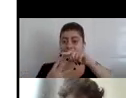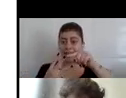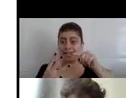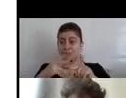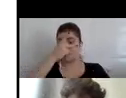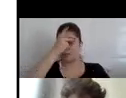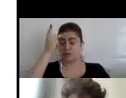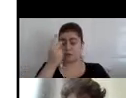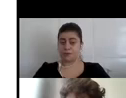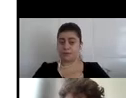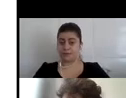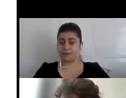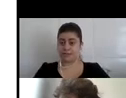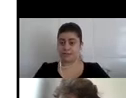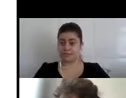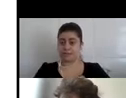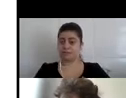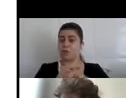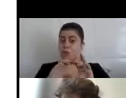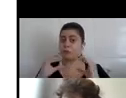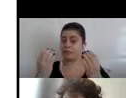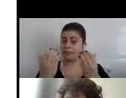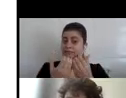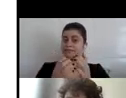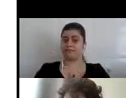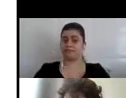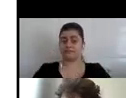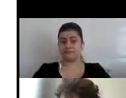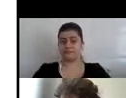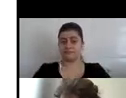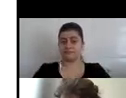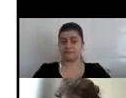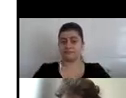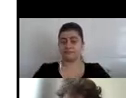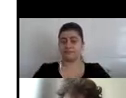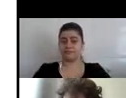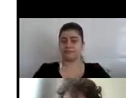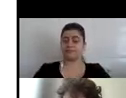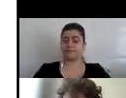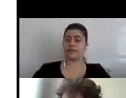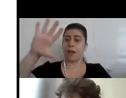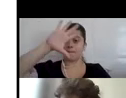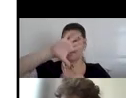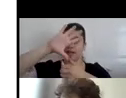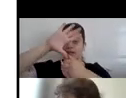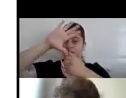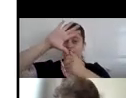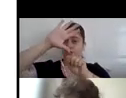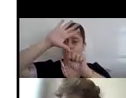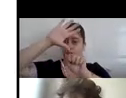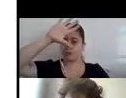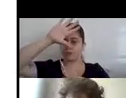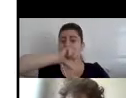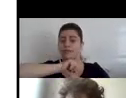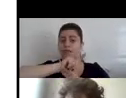chair. For South America, we have two cities that are working very